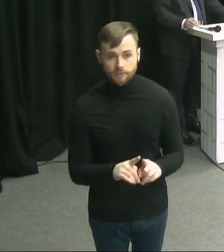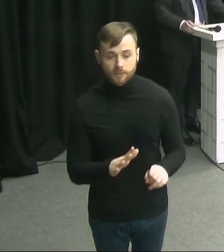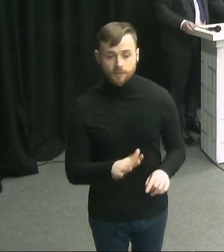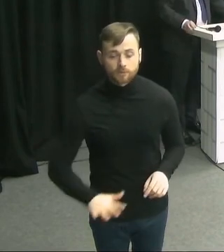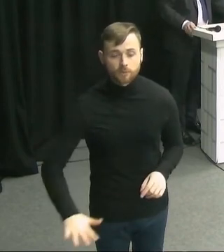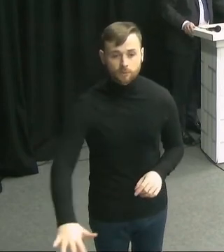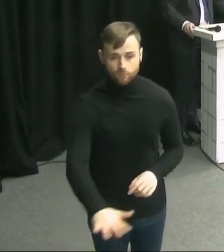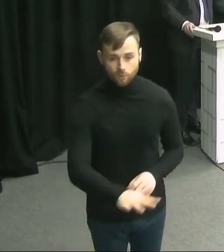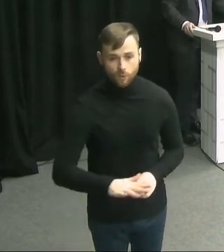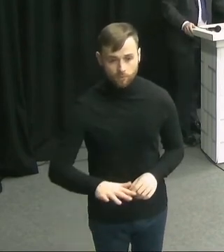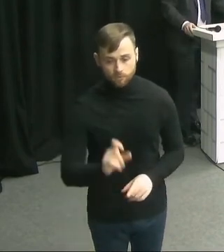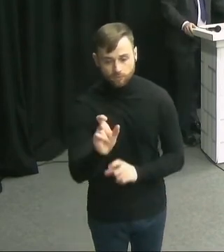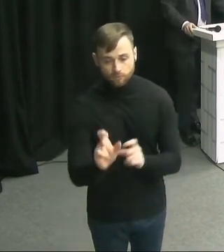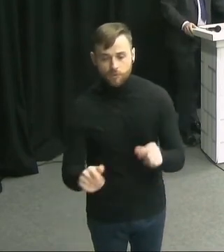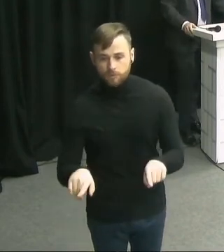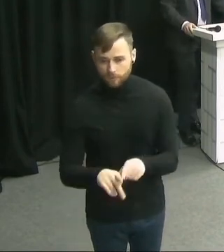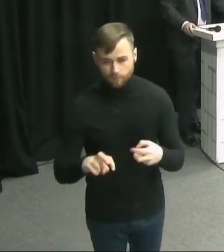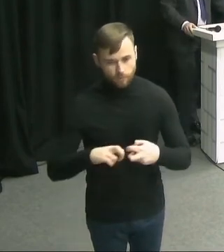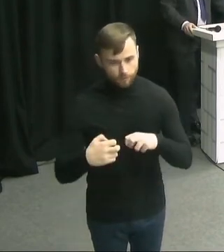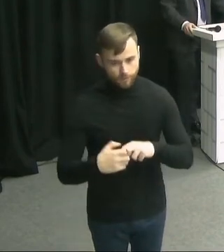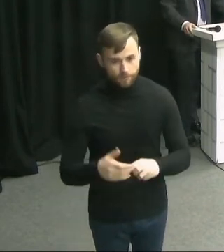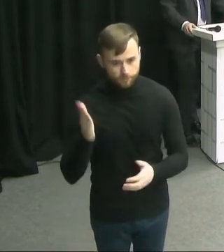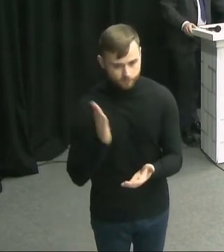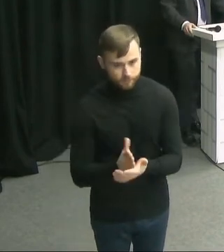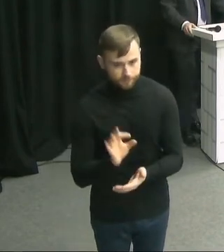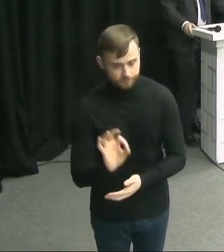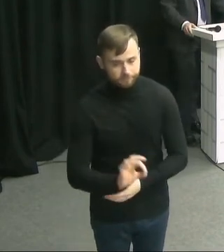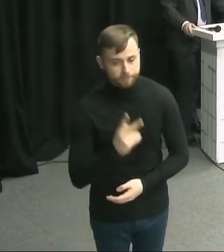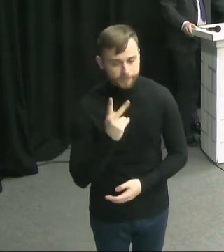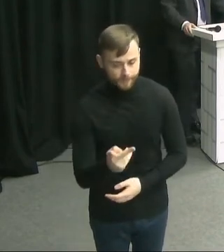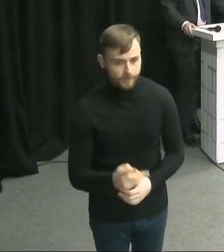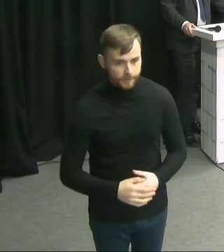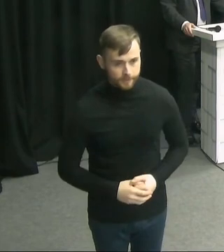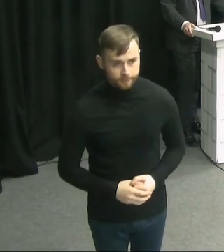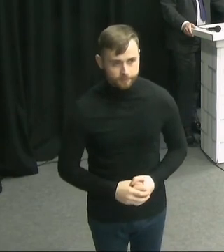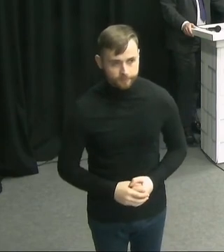Well, I think it's also a reflection of problems in our society.